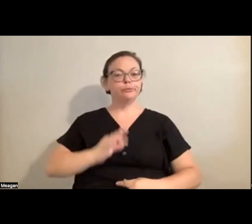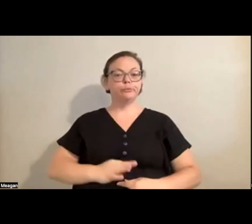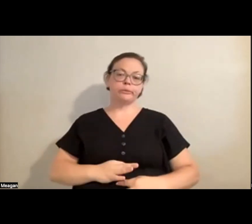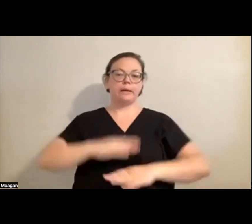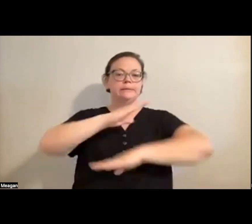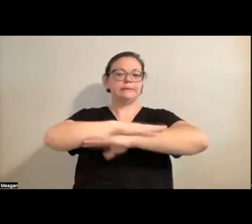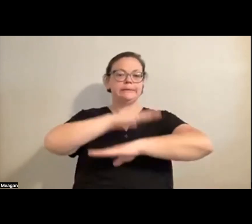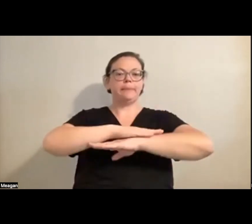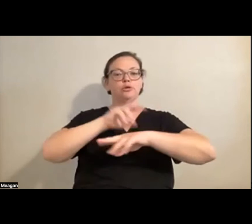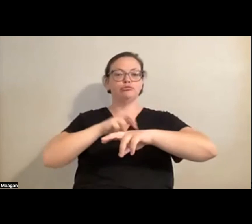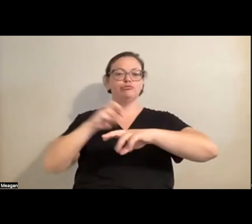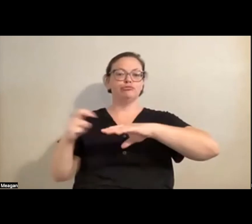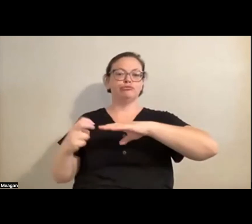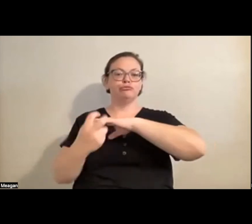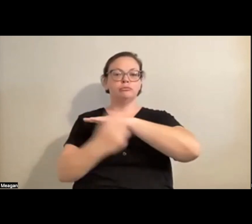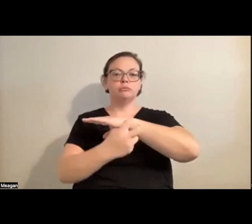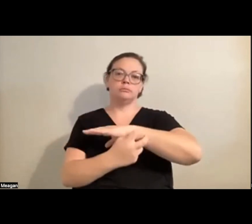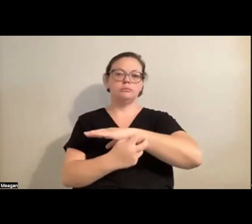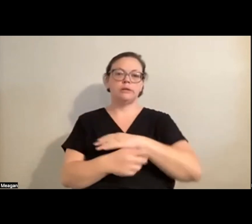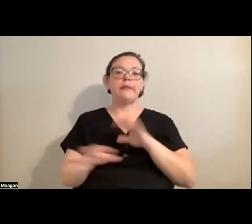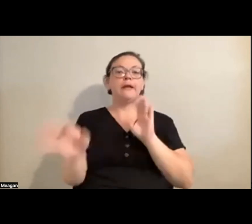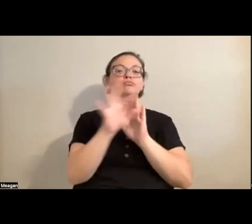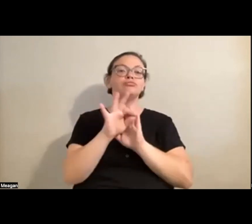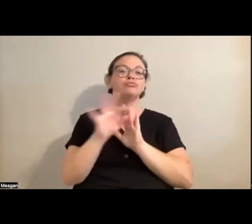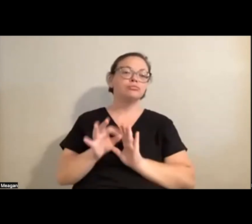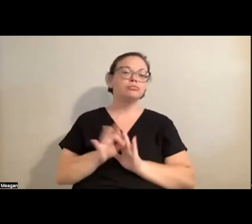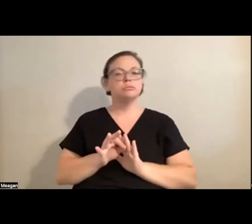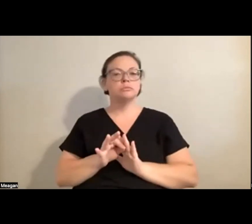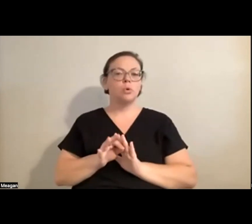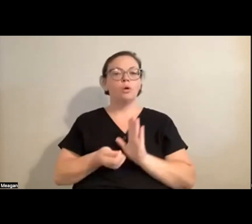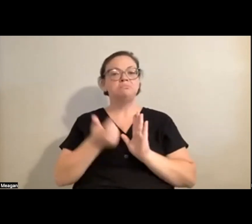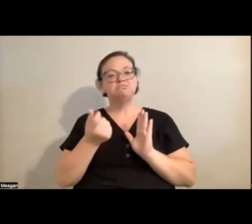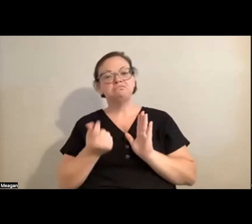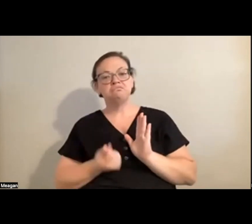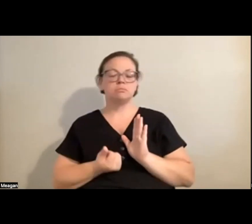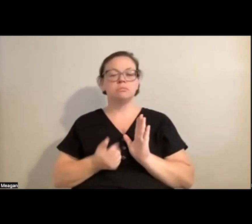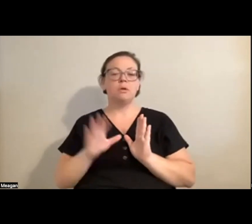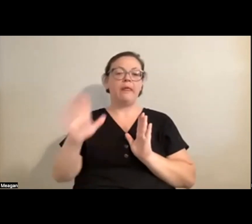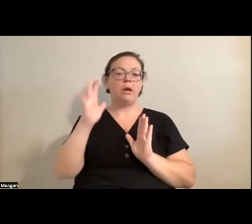levels, and they make selections or they make deletions as they see fit. And it's not really